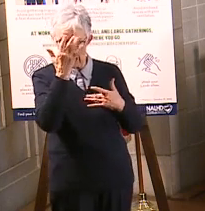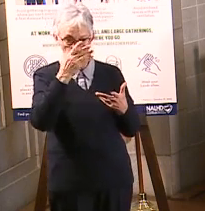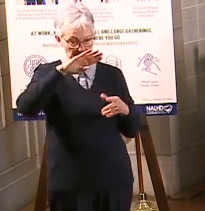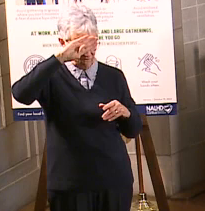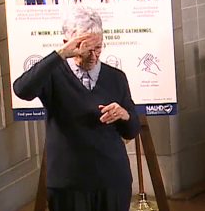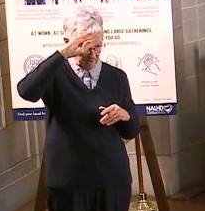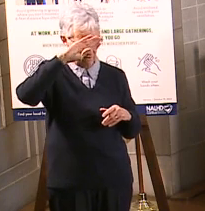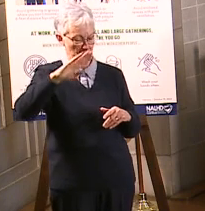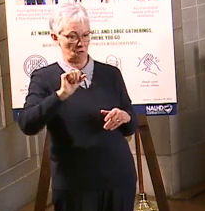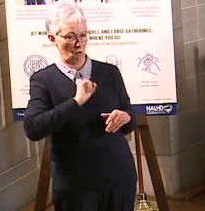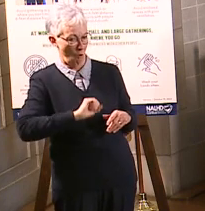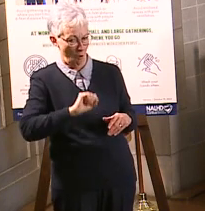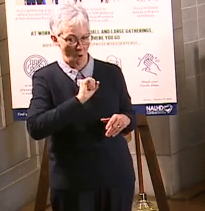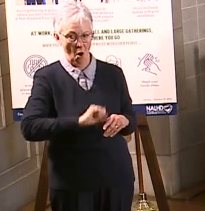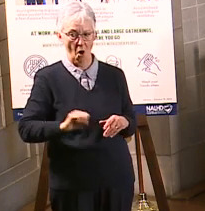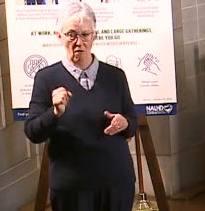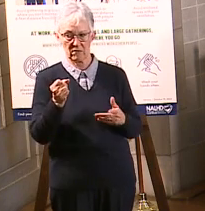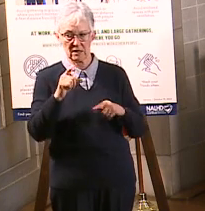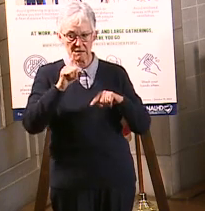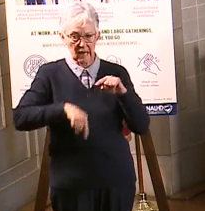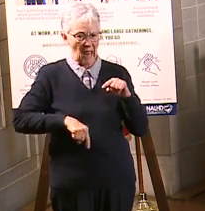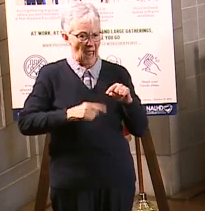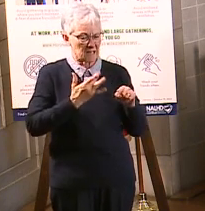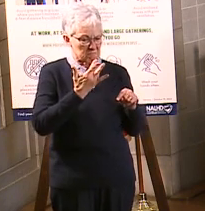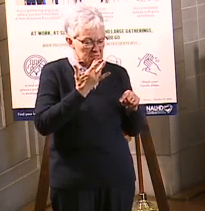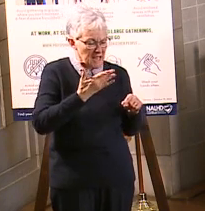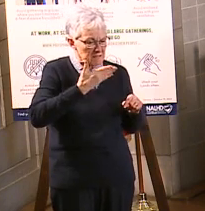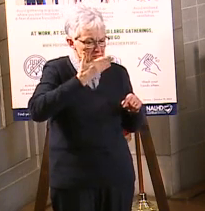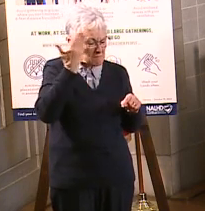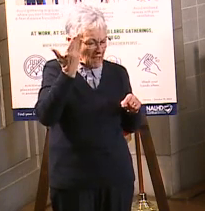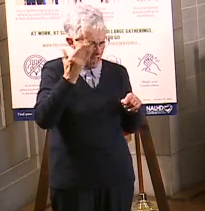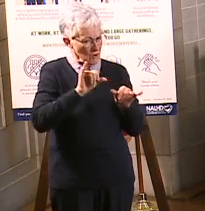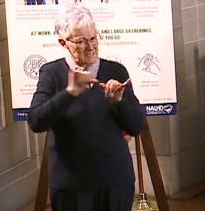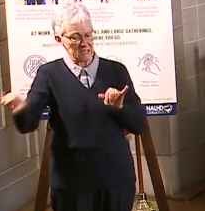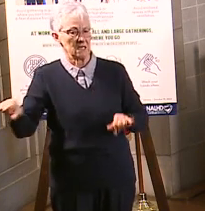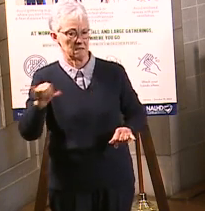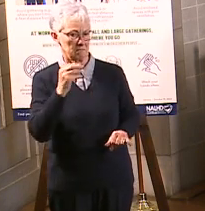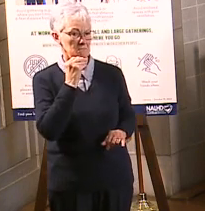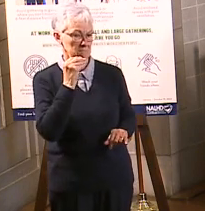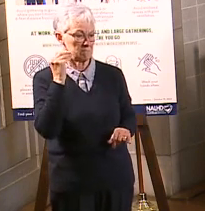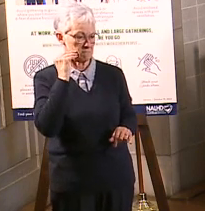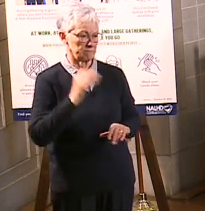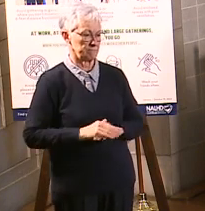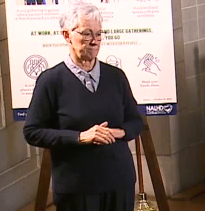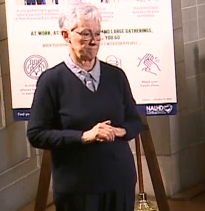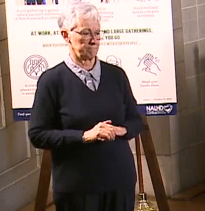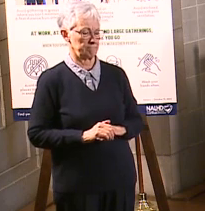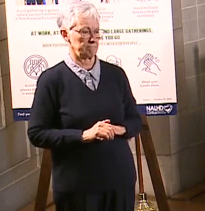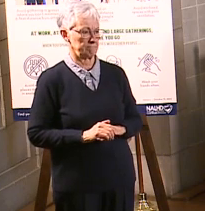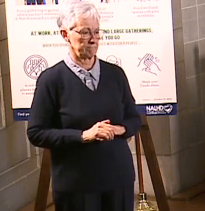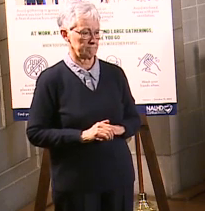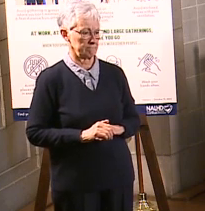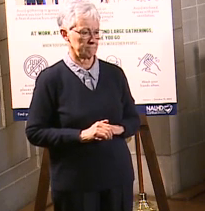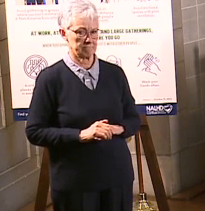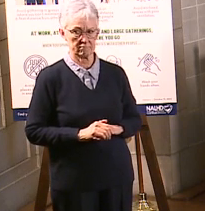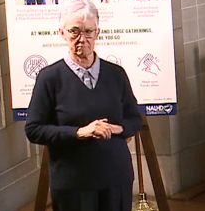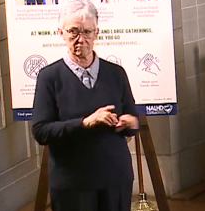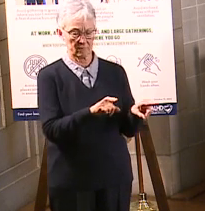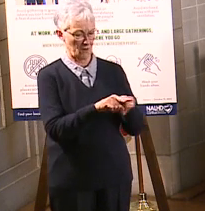that you're getting, staying home for that. And then the other thing I just want to emphasize as well is we have this treatment